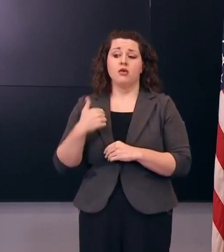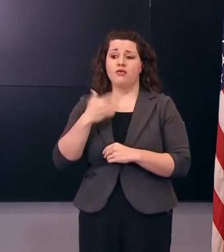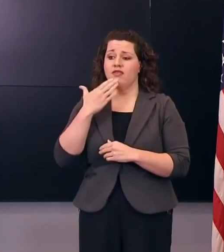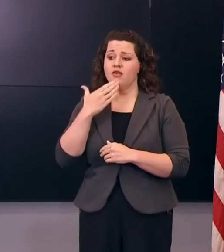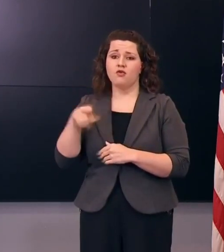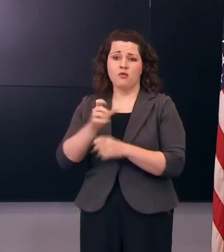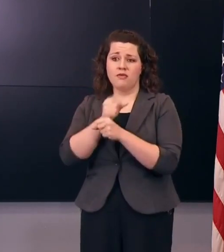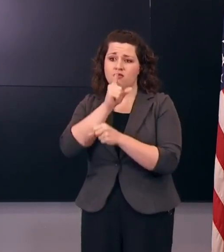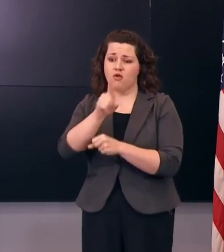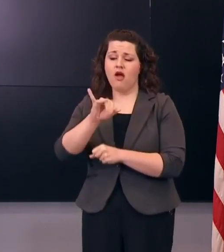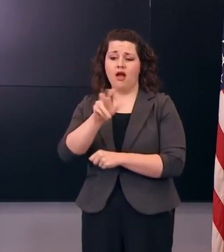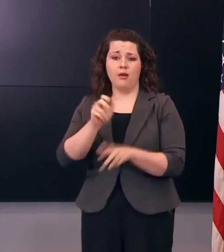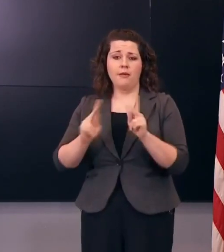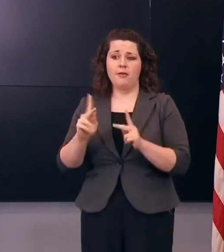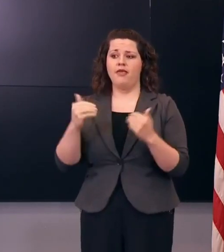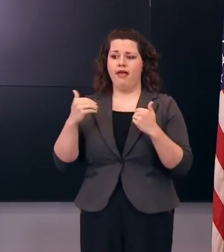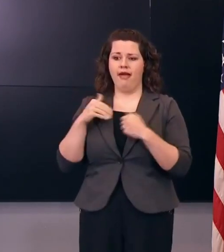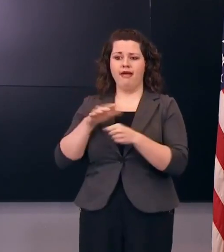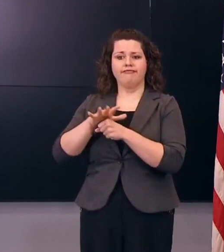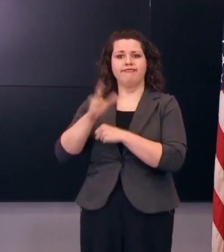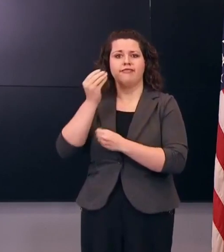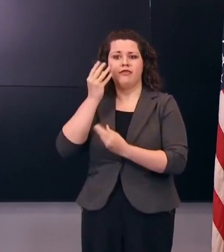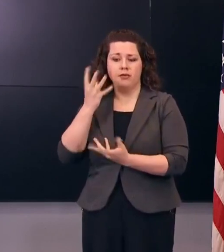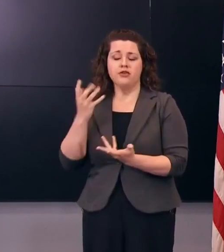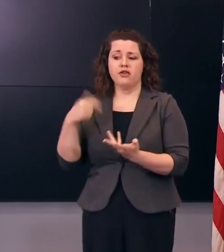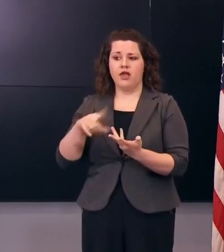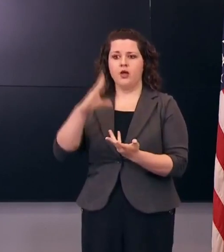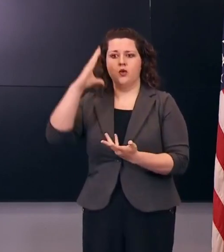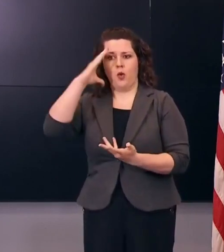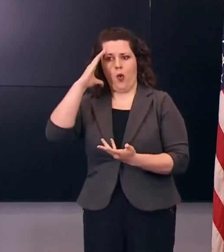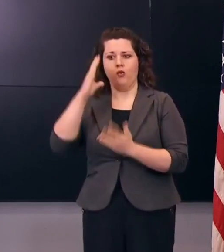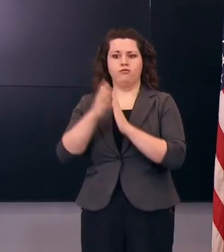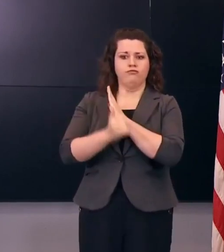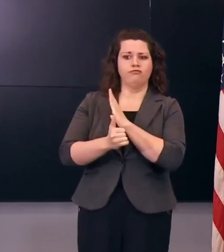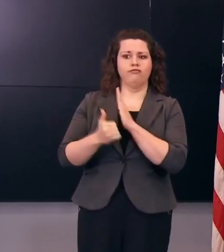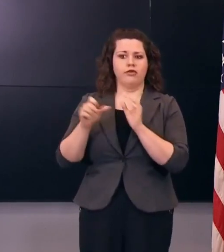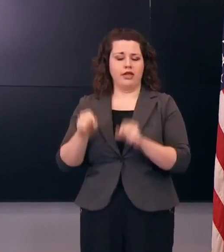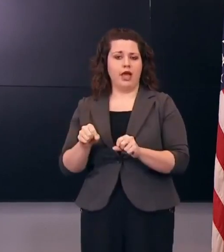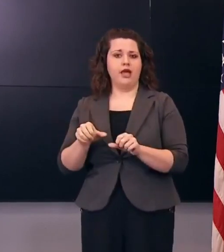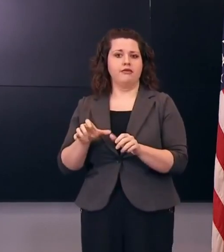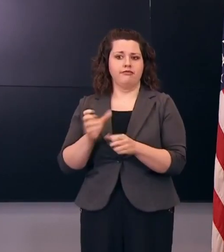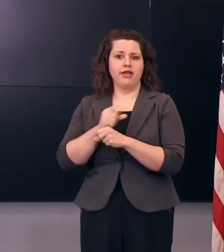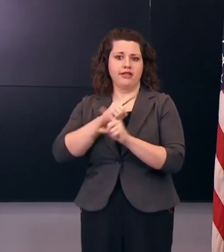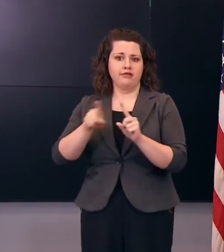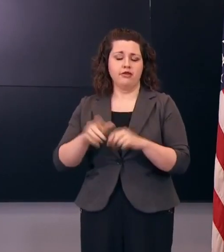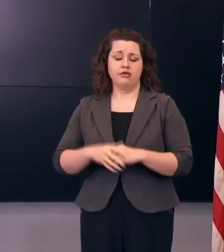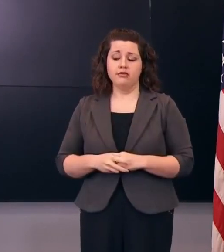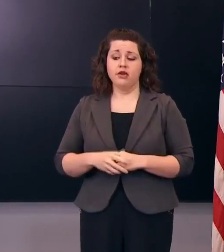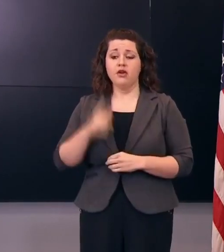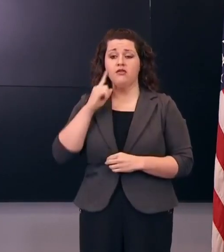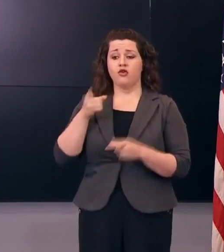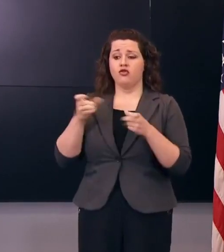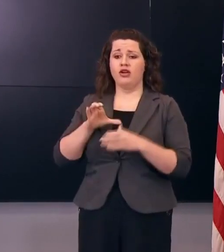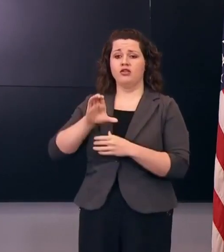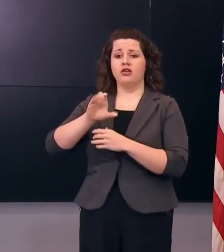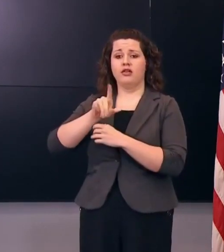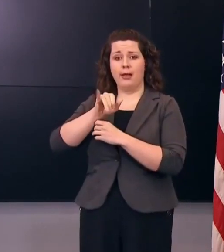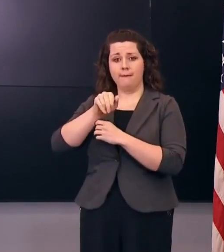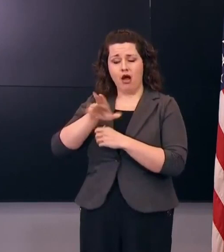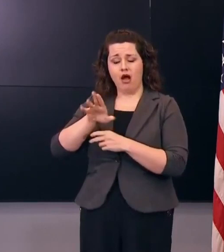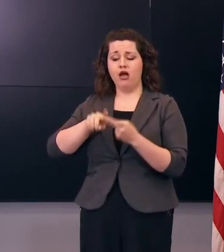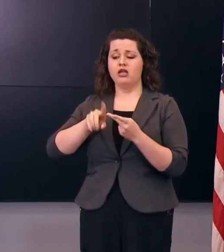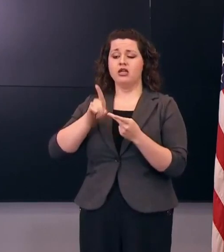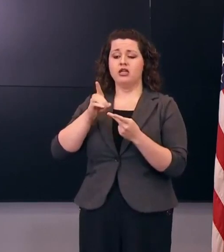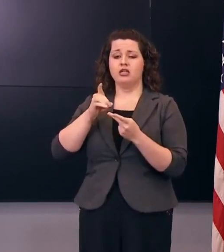making sure that Iowans have the information and the know-how that they need to make a difference. To Director Claybaugh, Dr. Padati,